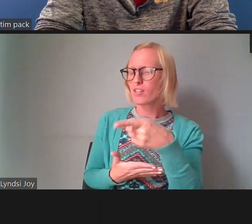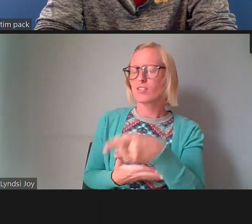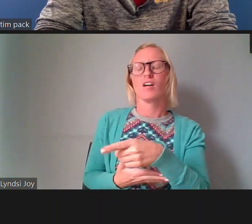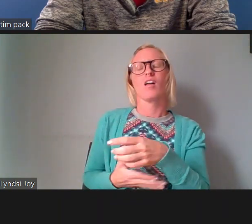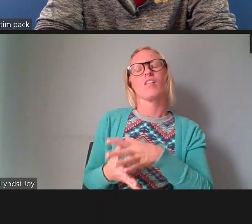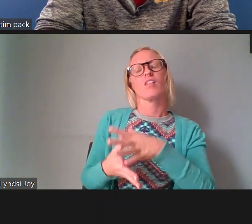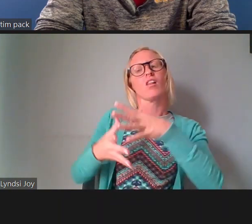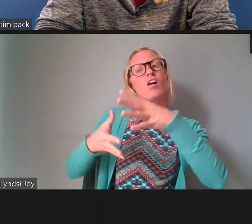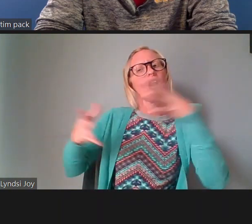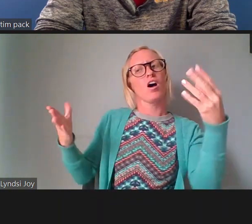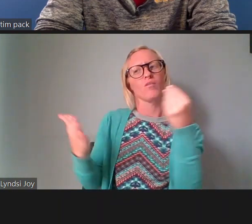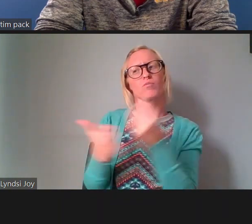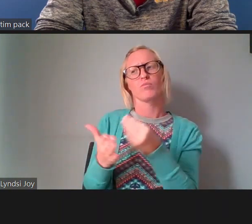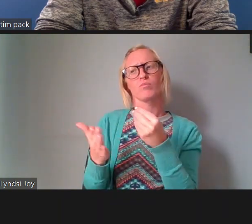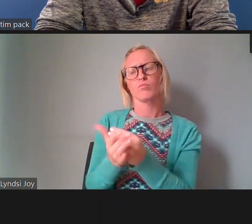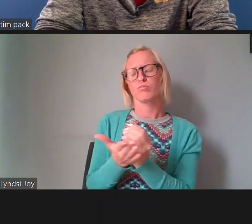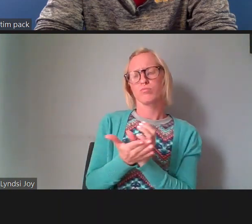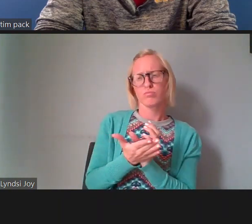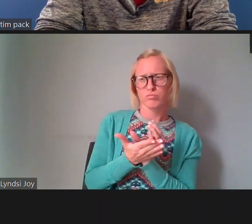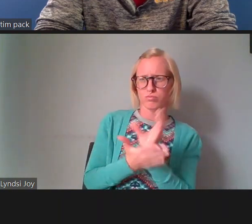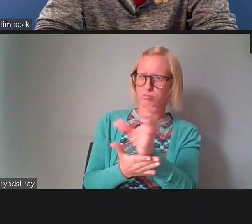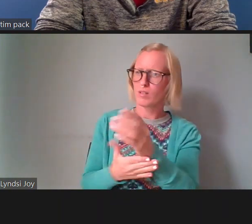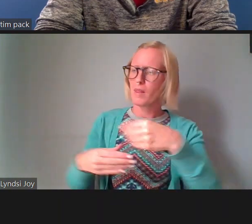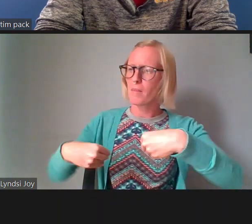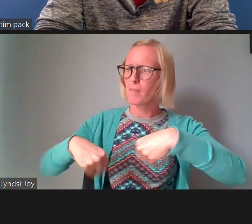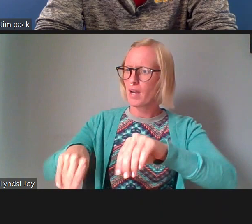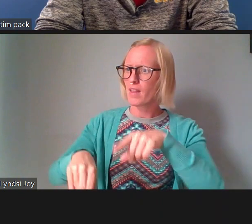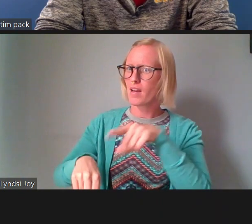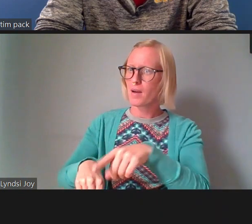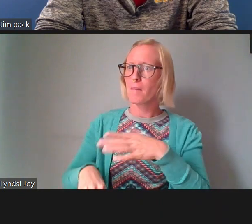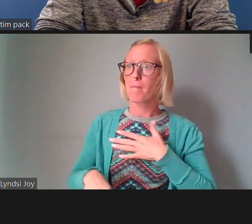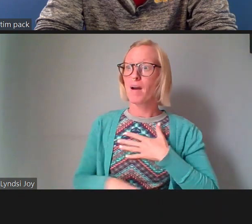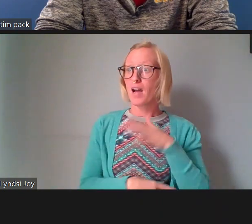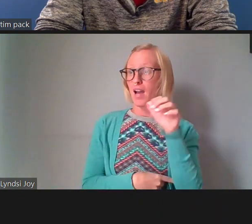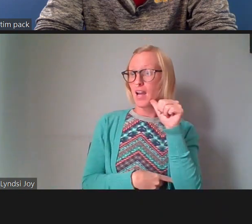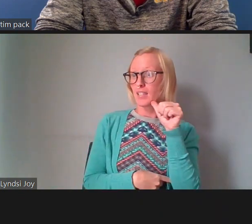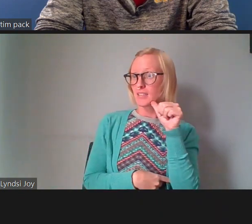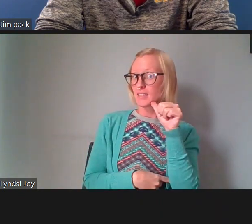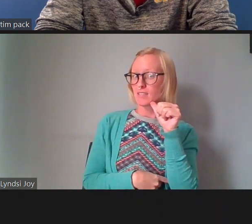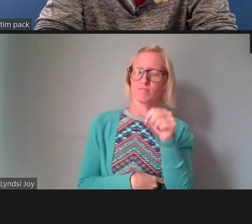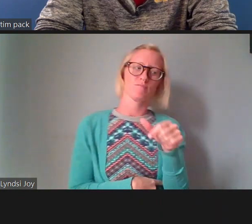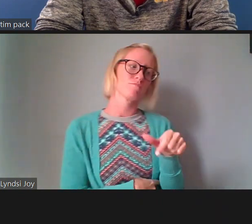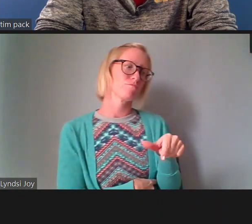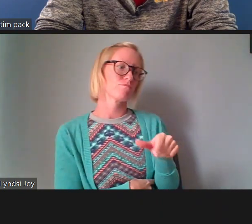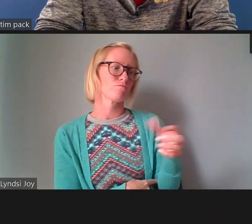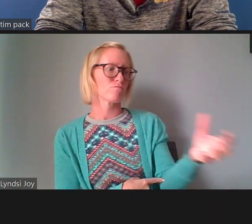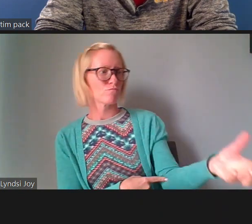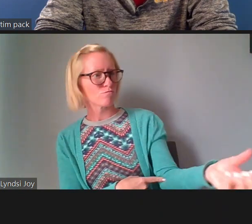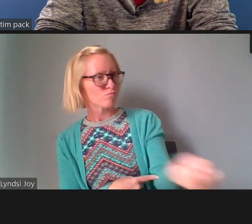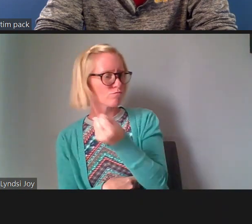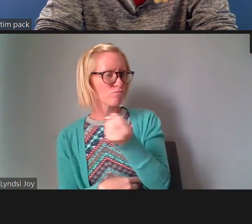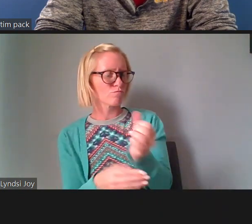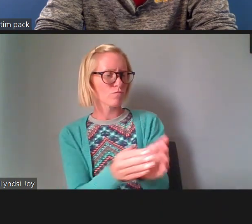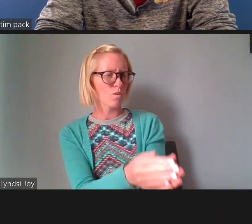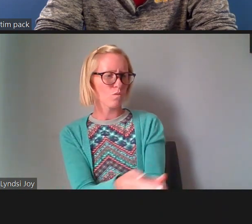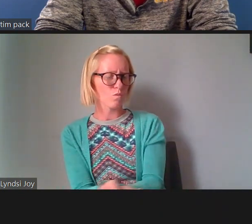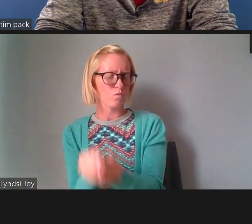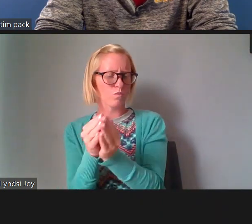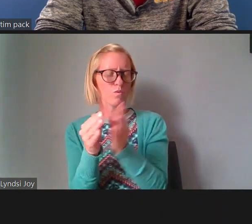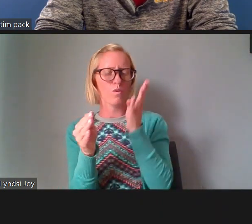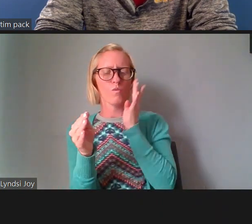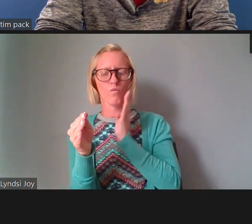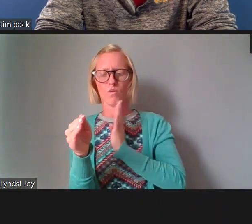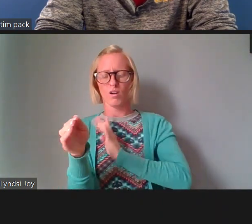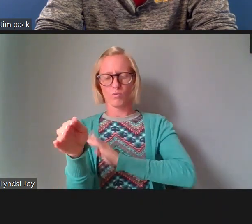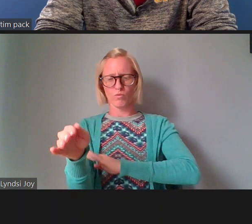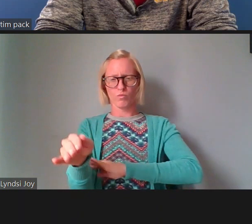pounds and pounds. He had it on his garden wall, and my auntie... Ralph took the shell from Piggy, and a little water ran down his arm.